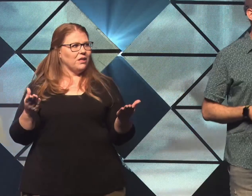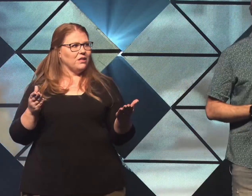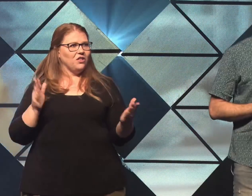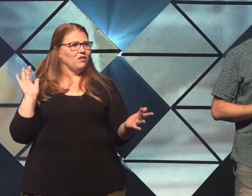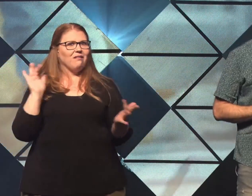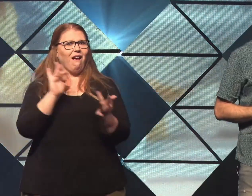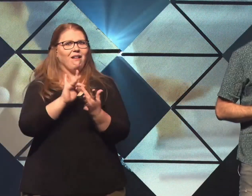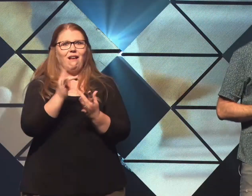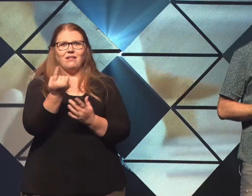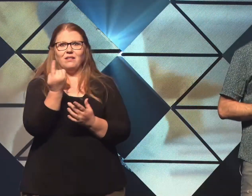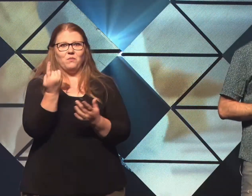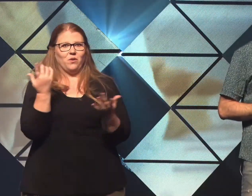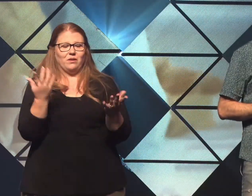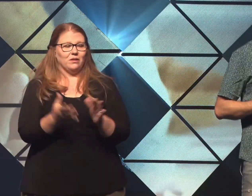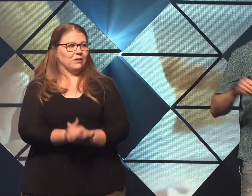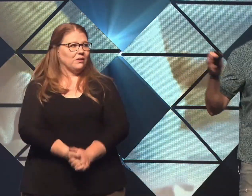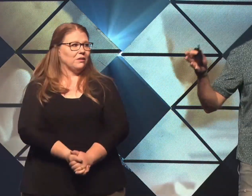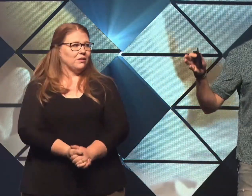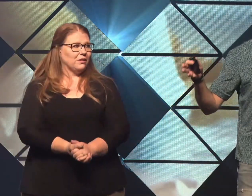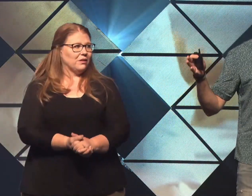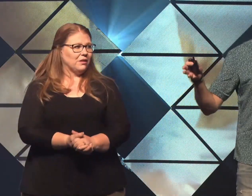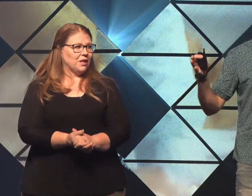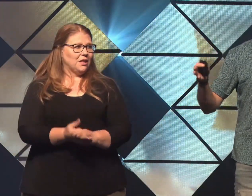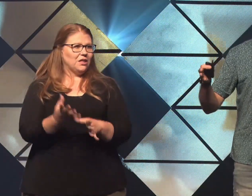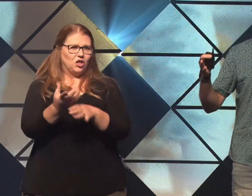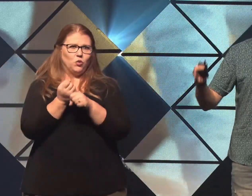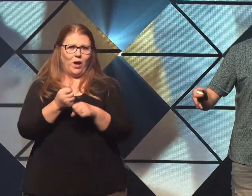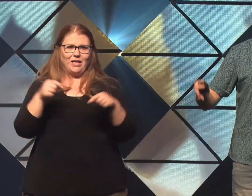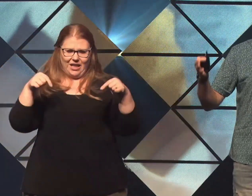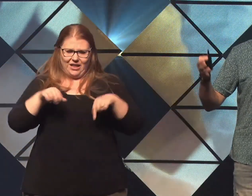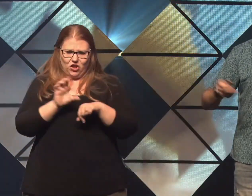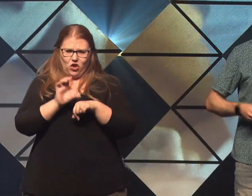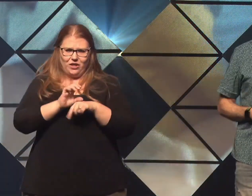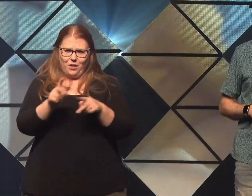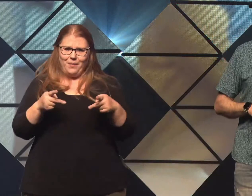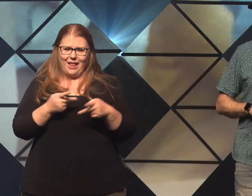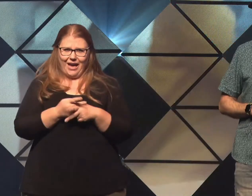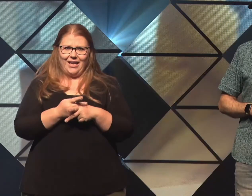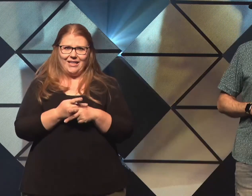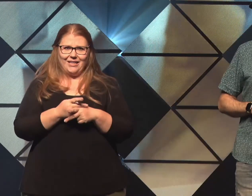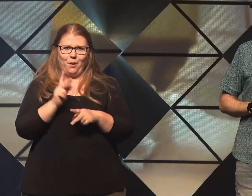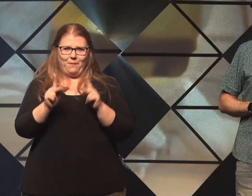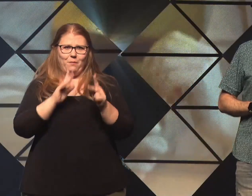someone, to trust that this is a place where you can be seen and found.